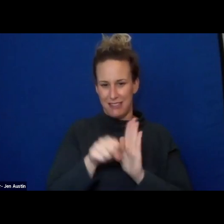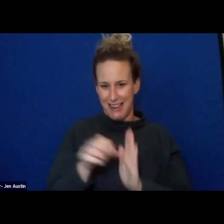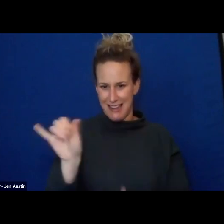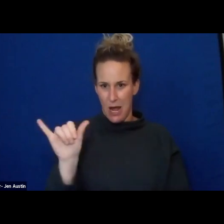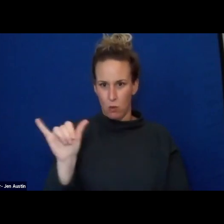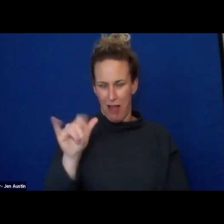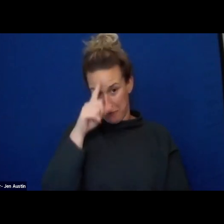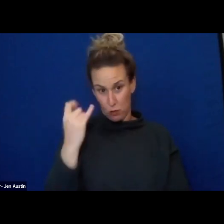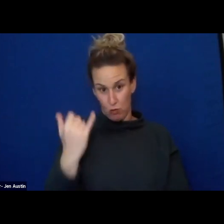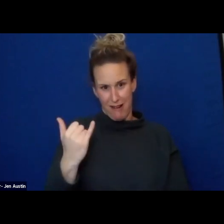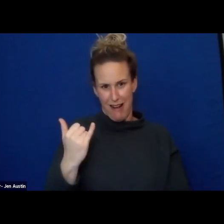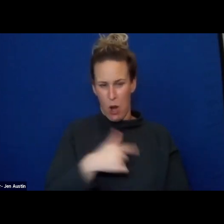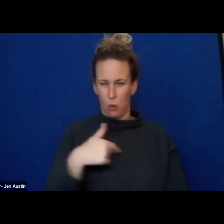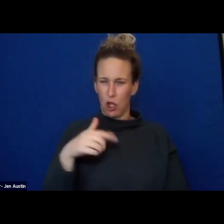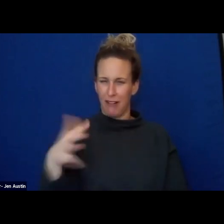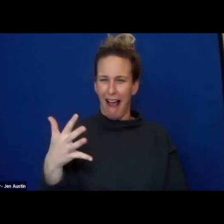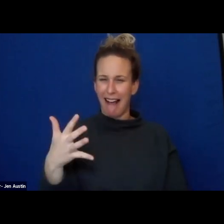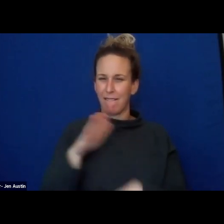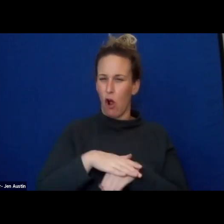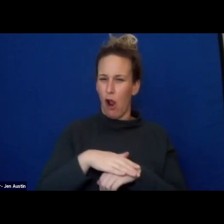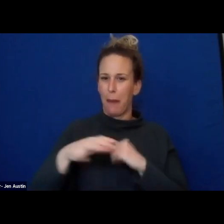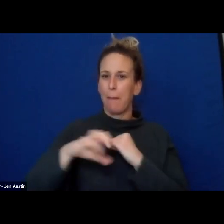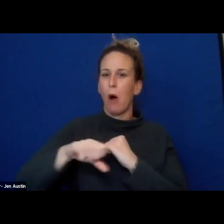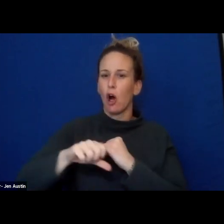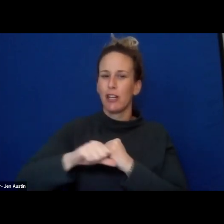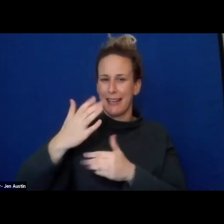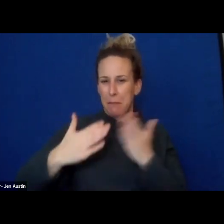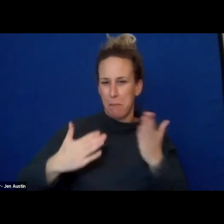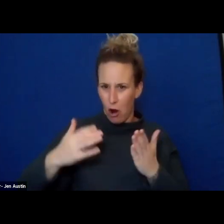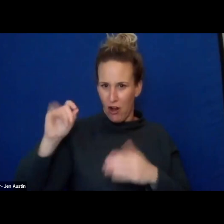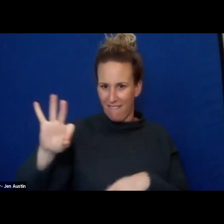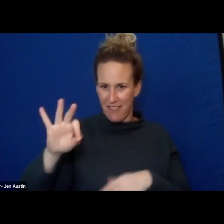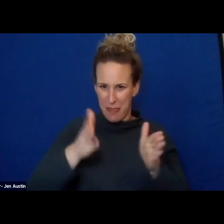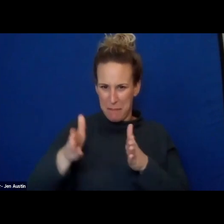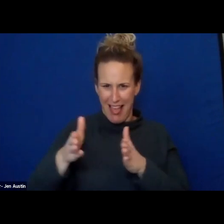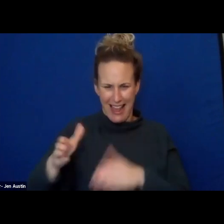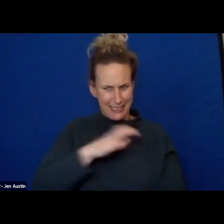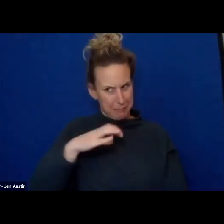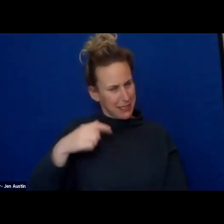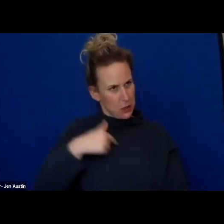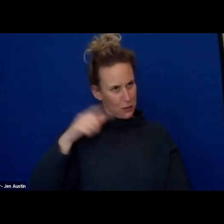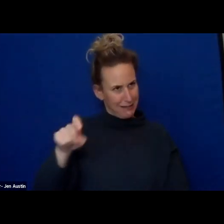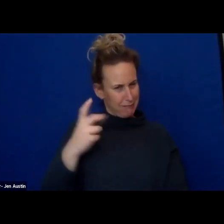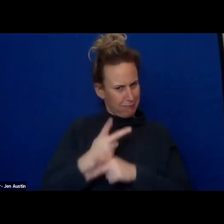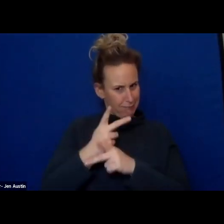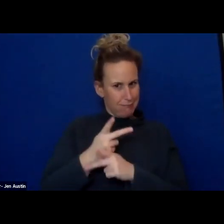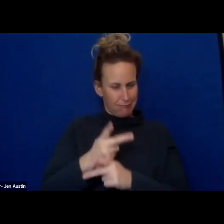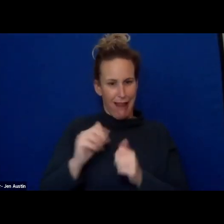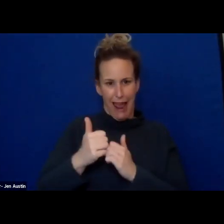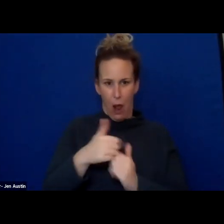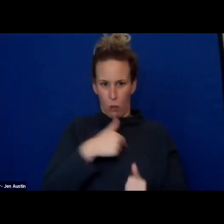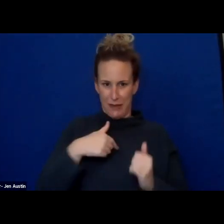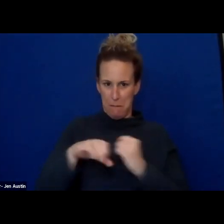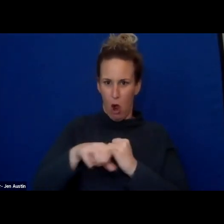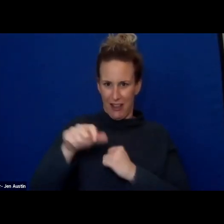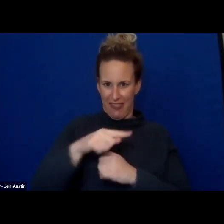kind of working the marketing aspect of the planning committee so it's we have to be very careful uh how we're marketing these services